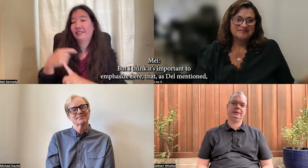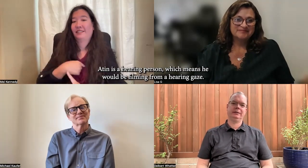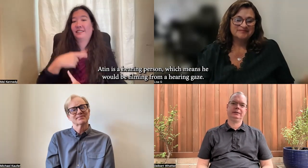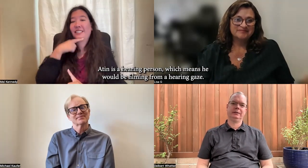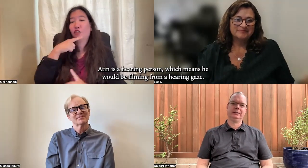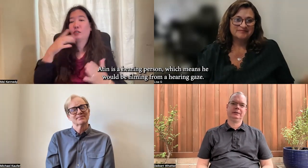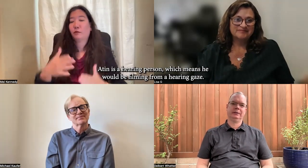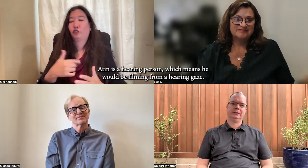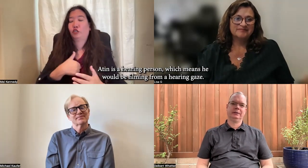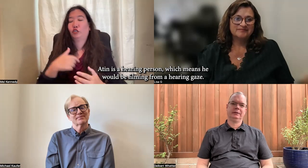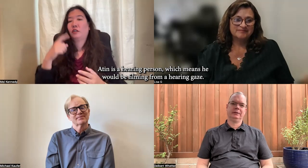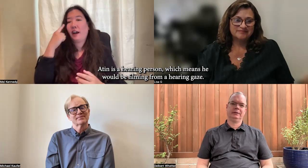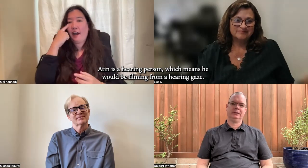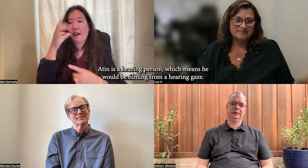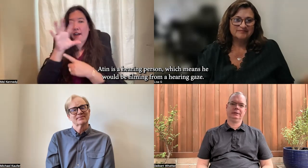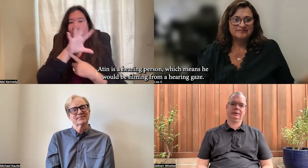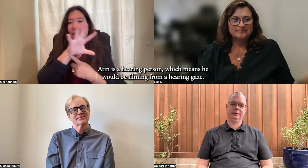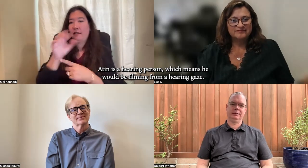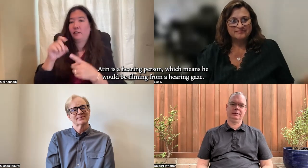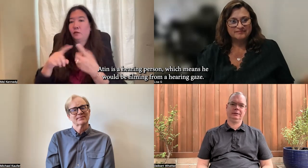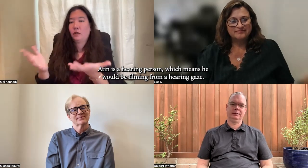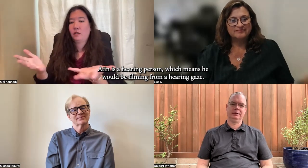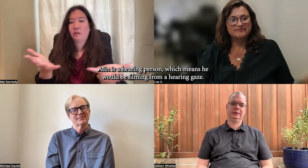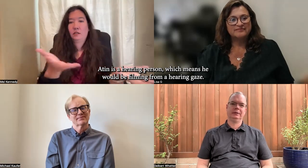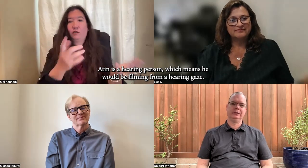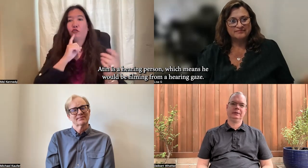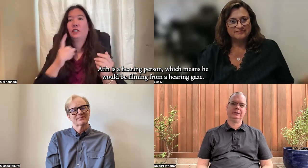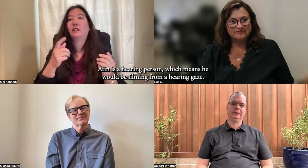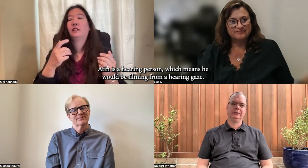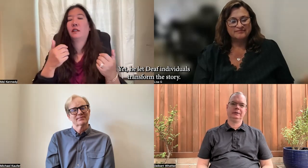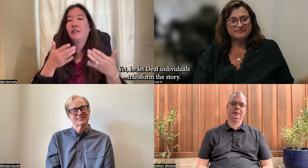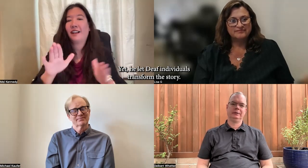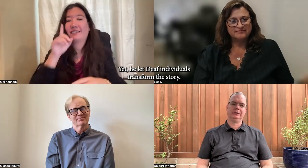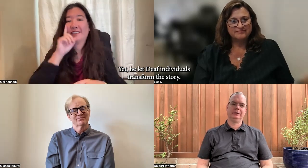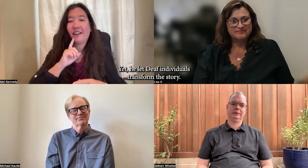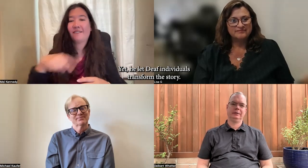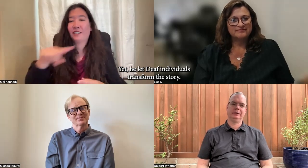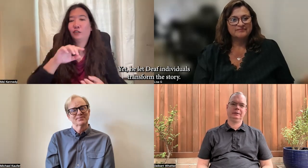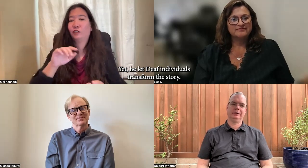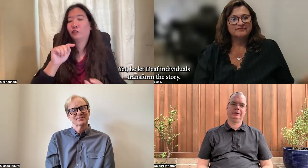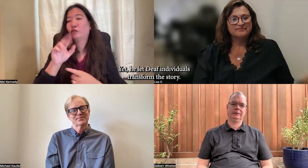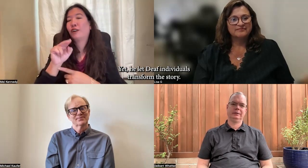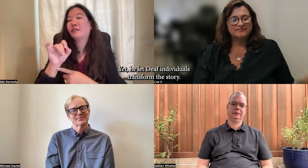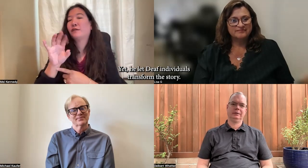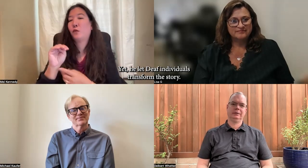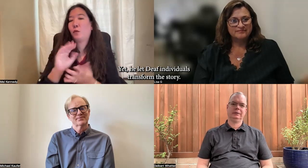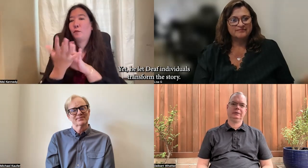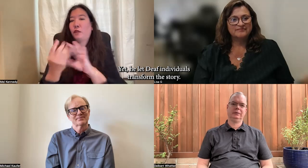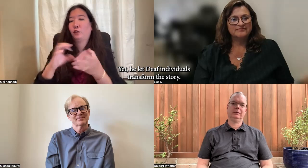Del mentioned, Atin is a hearing person, which means he would be filming from a hearing gaze. Yet he let deaf individuals transform